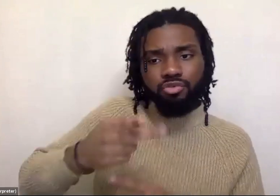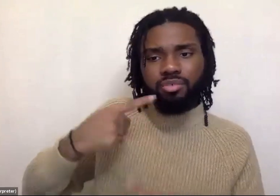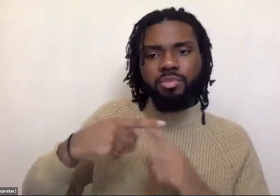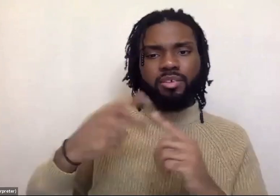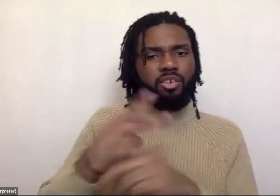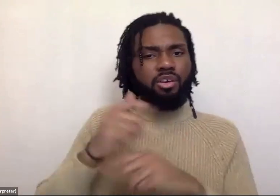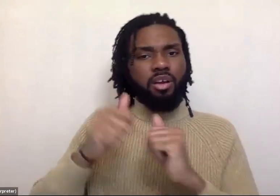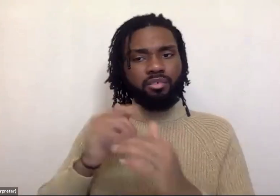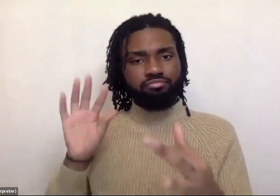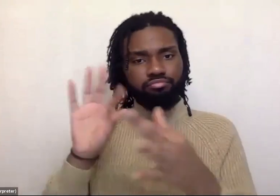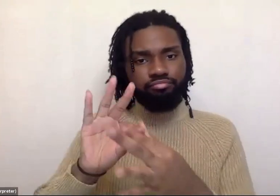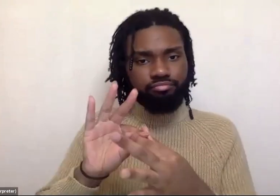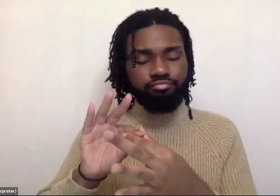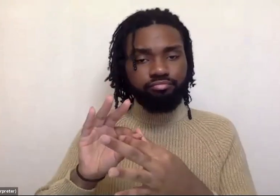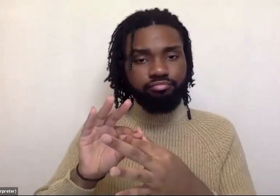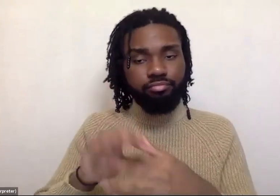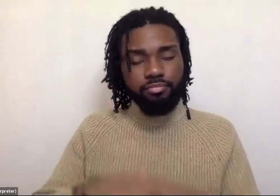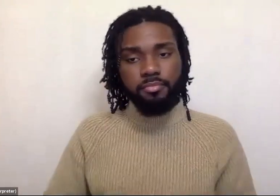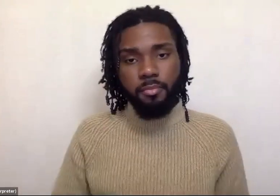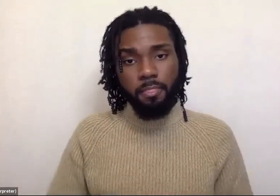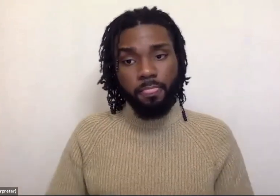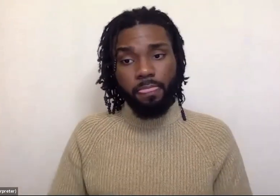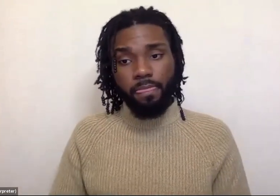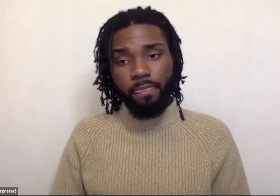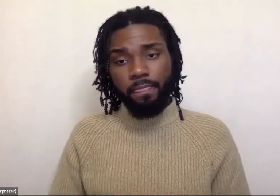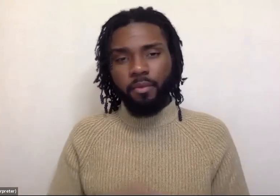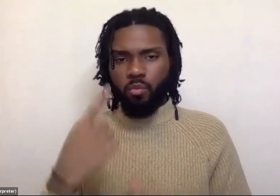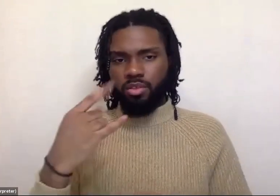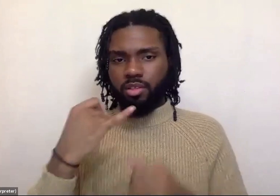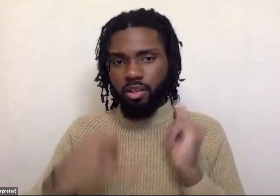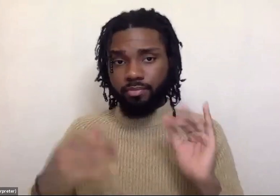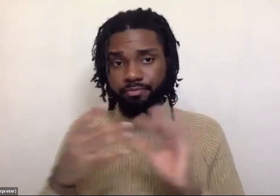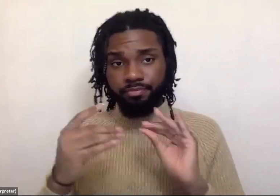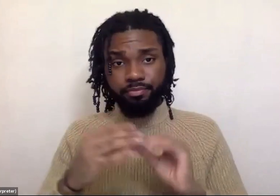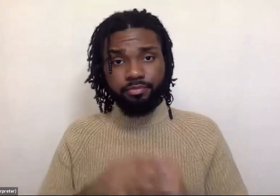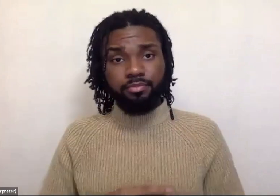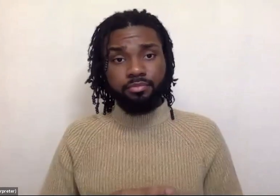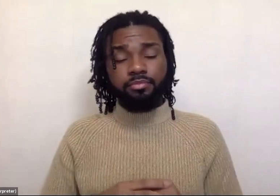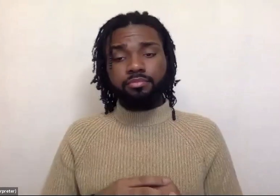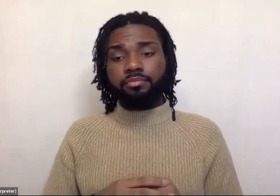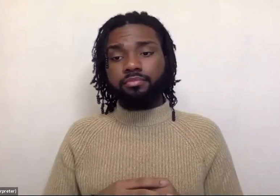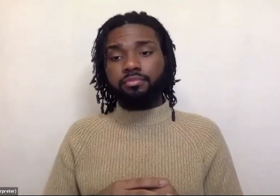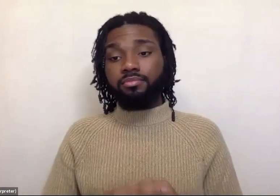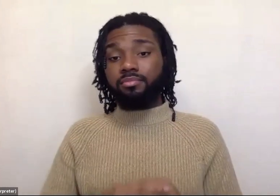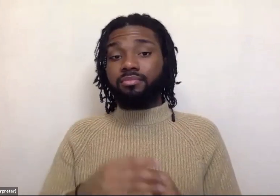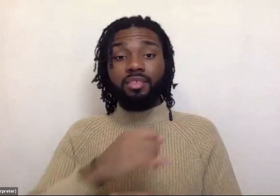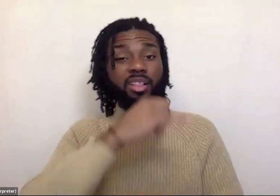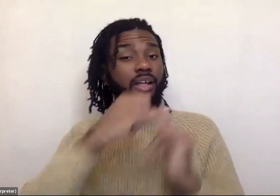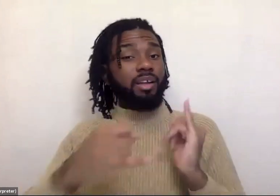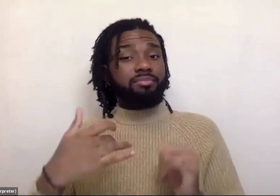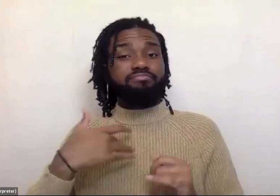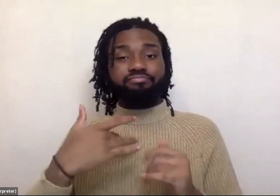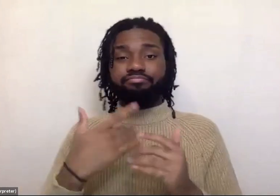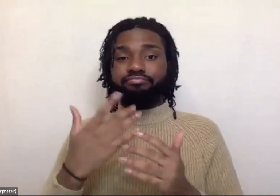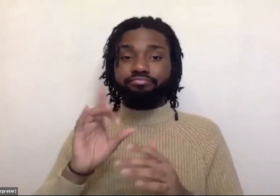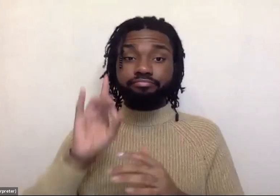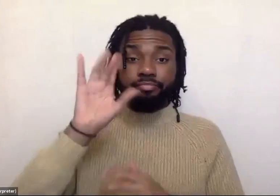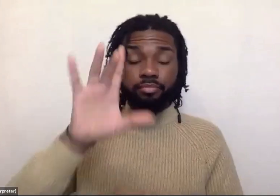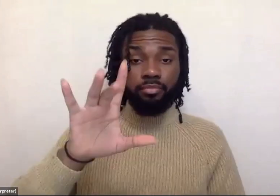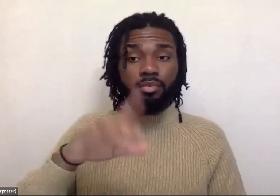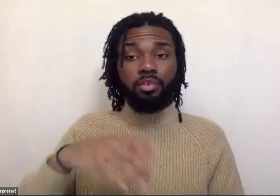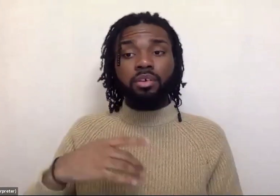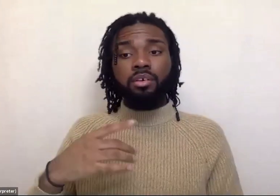say one last thing, that if the one final thing that I always like to end with was something